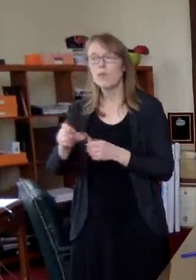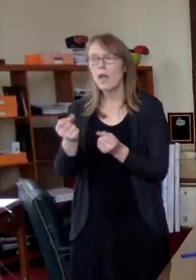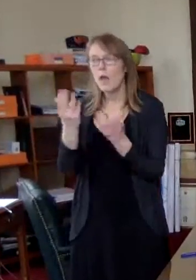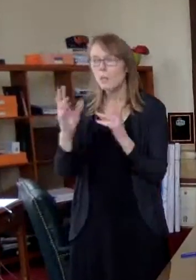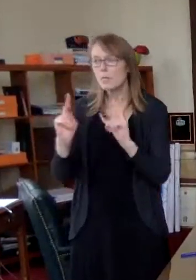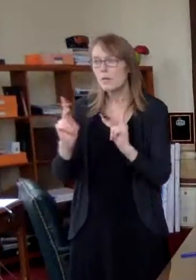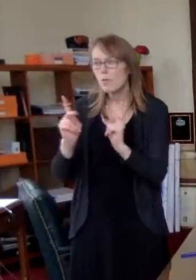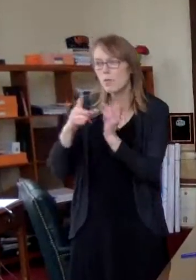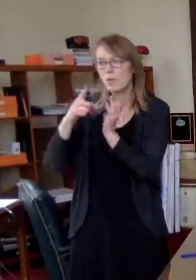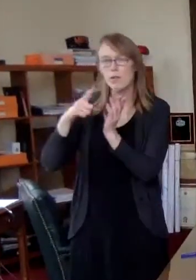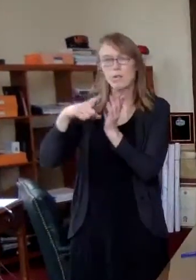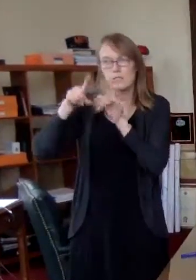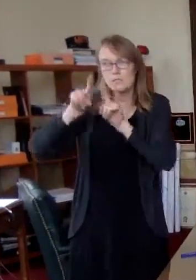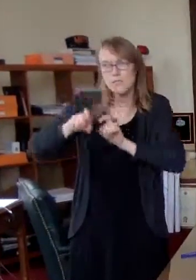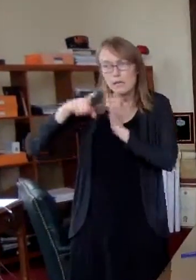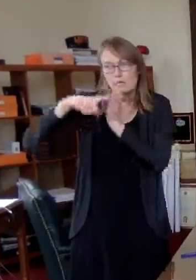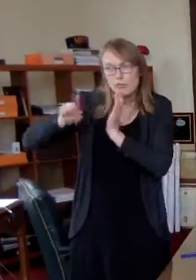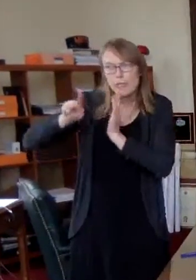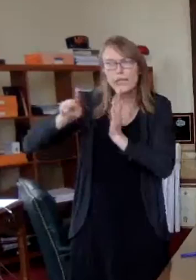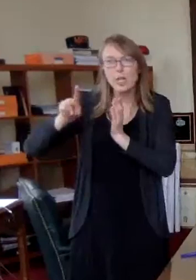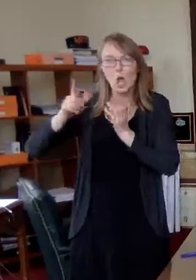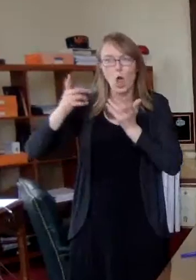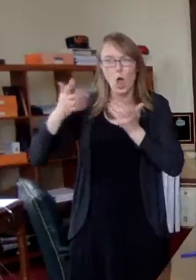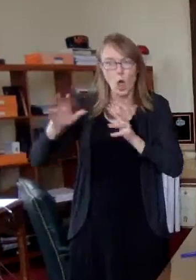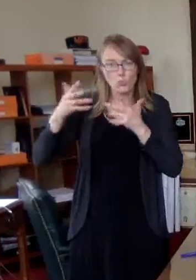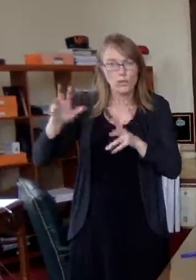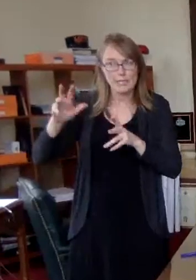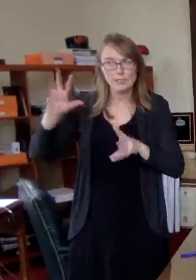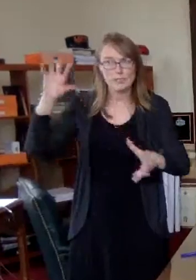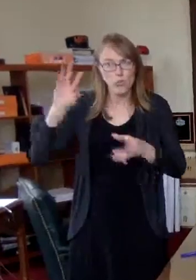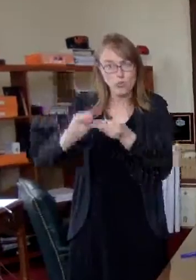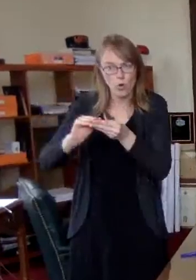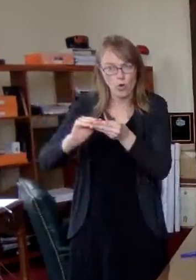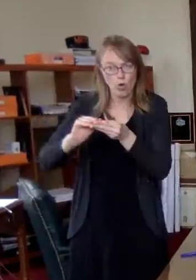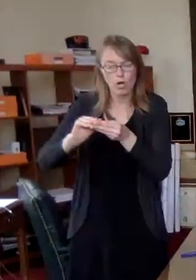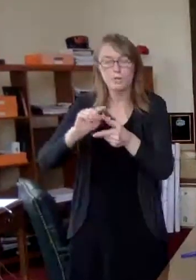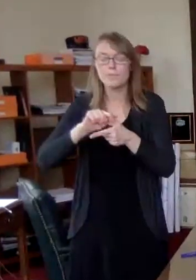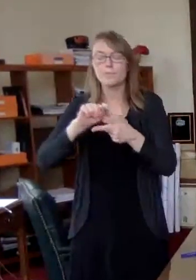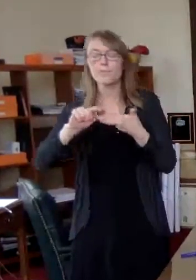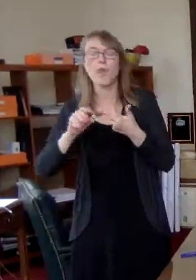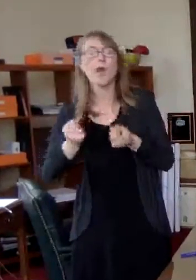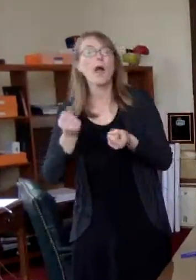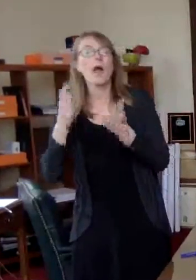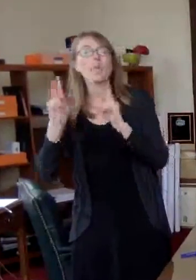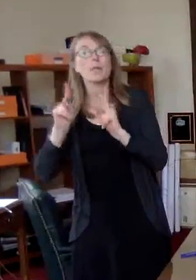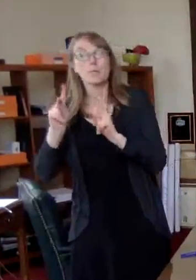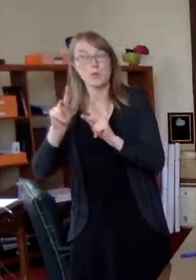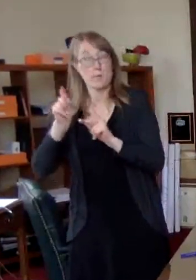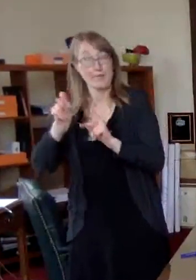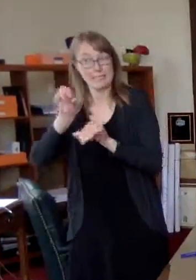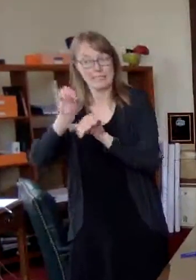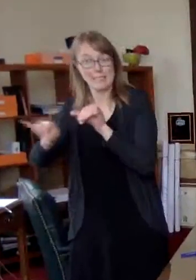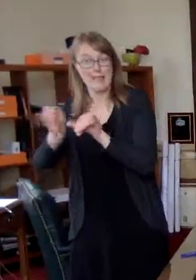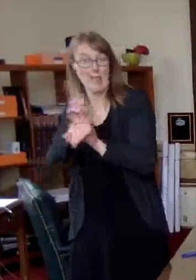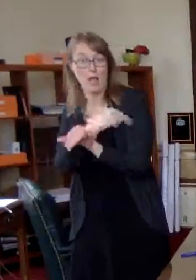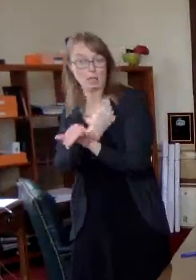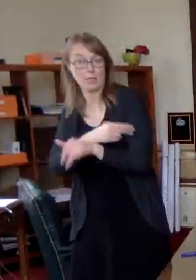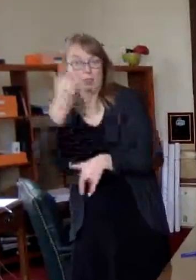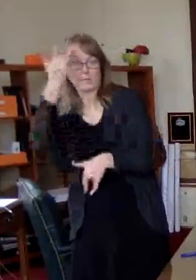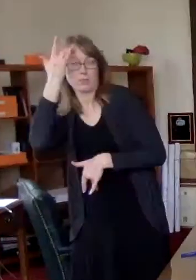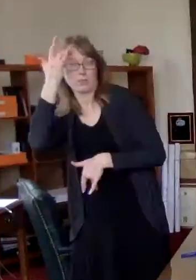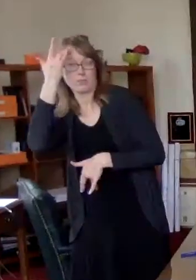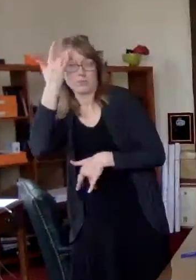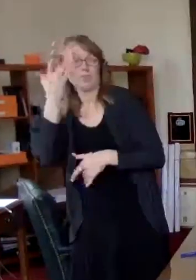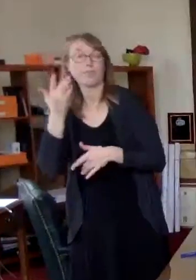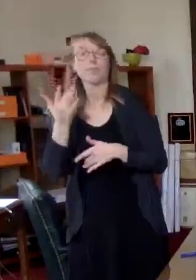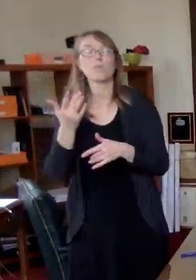How many people have been hospitalized? And why don't we know more about who those people are? So we have 69 positive